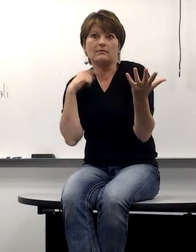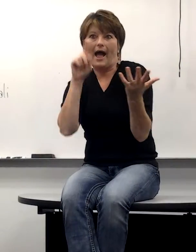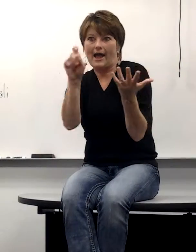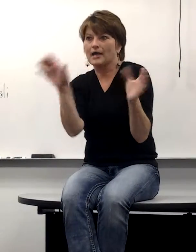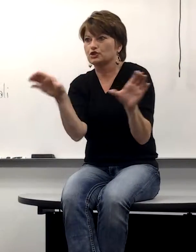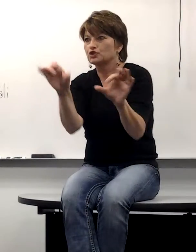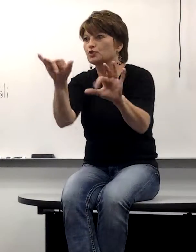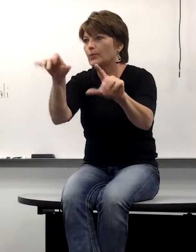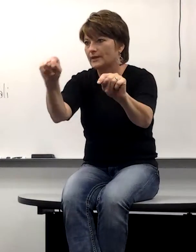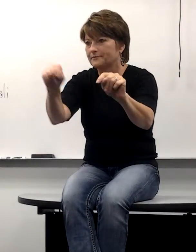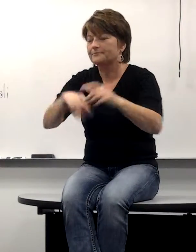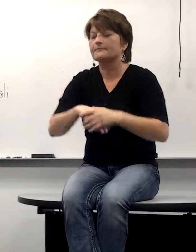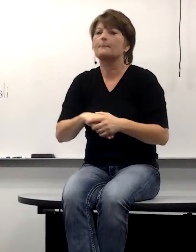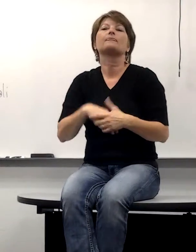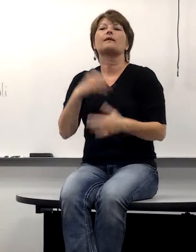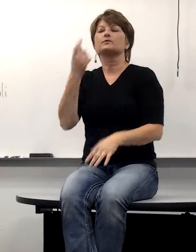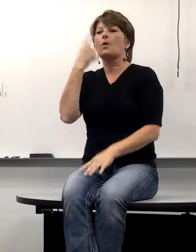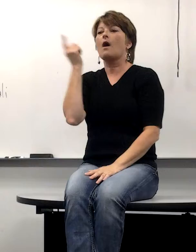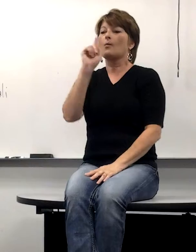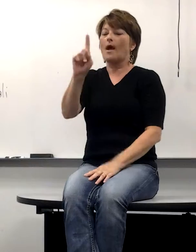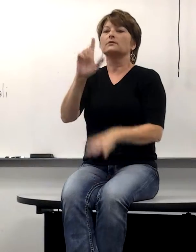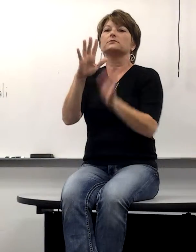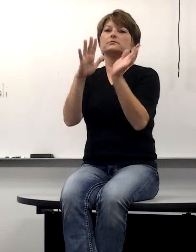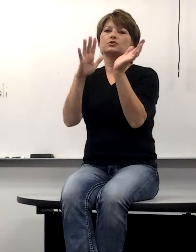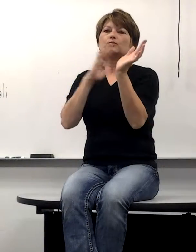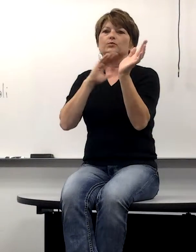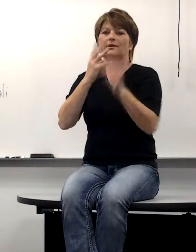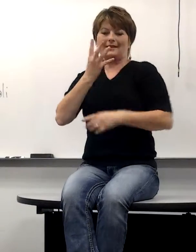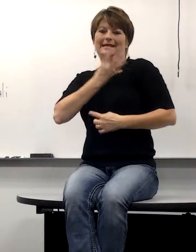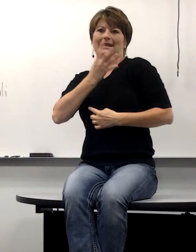But I had no choice. That's what they encouraged me to do.